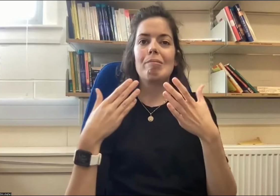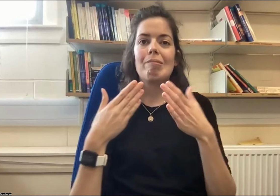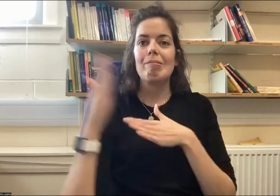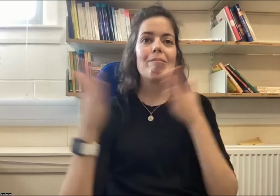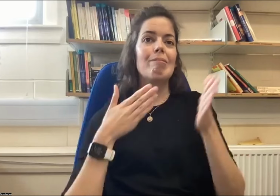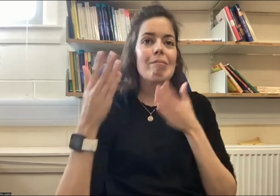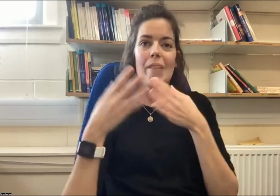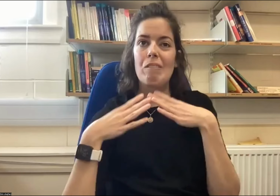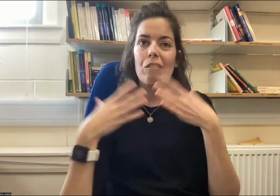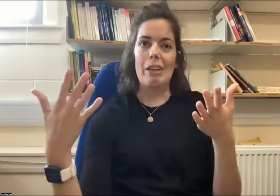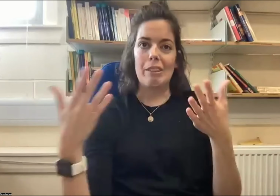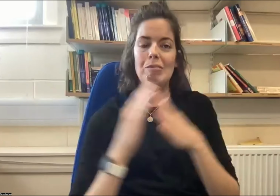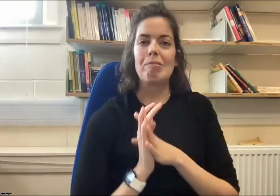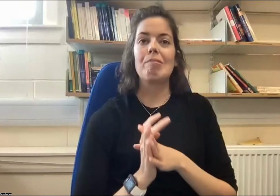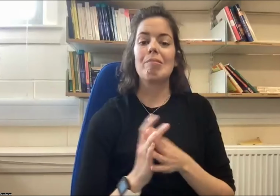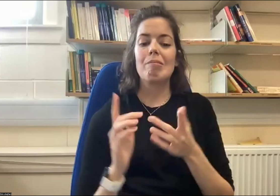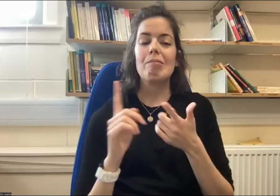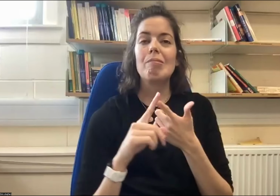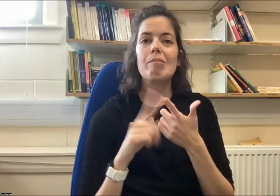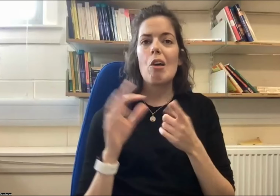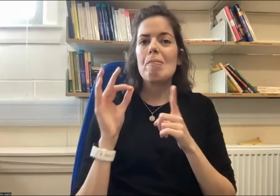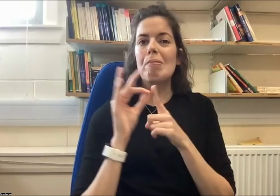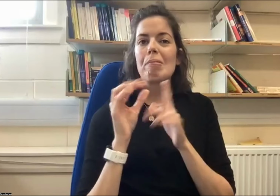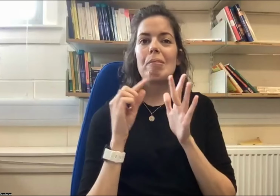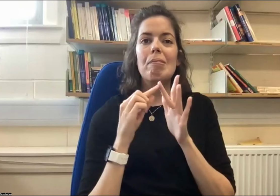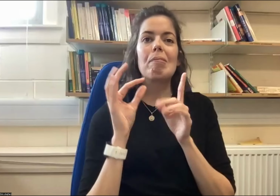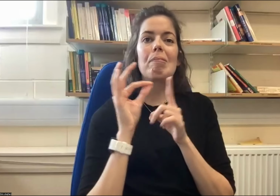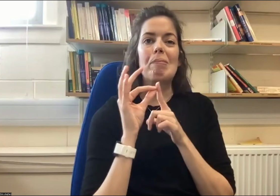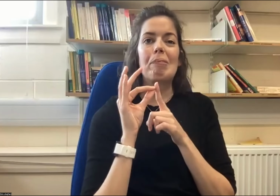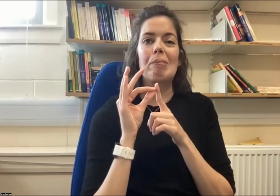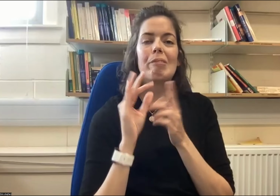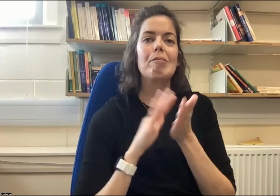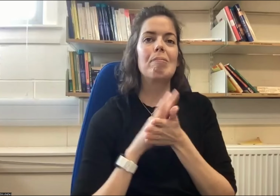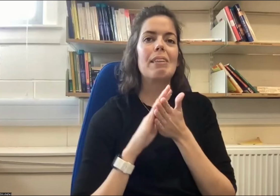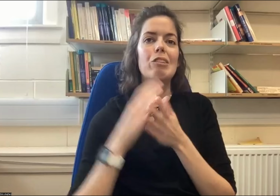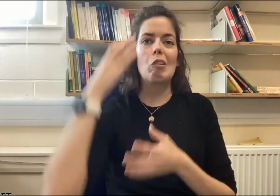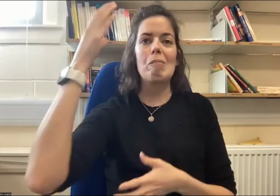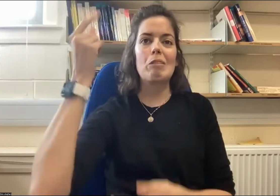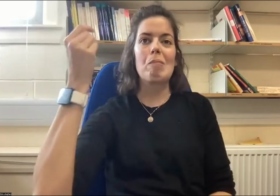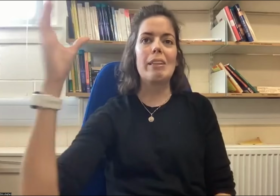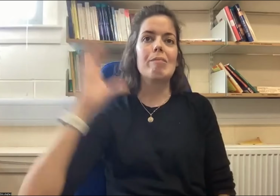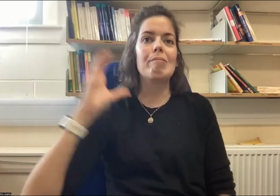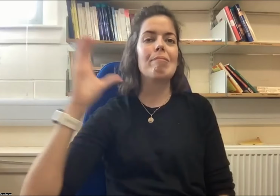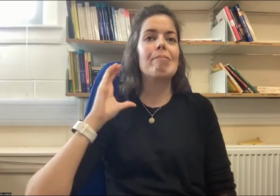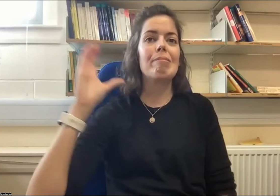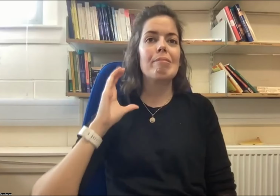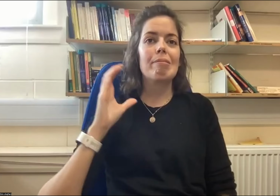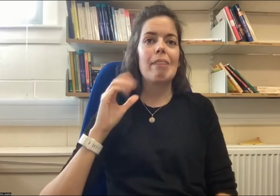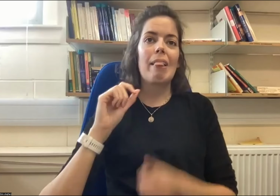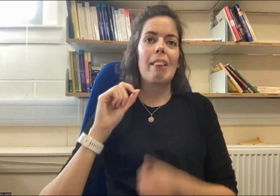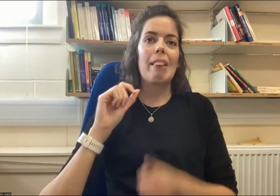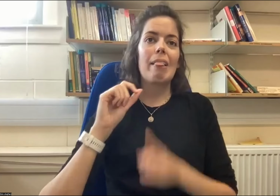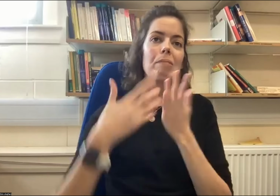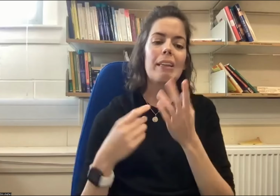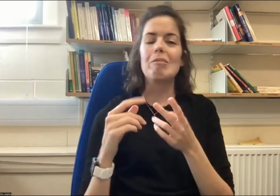to have a free bus travel pass. They don't have to pay. They also have the right to PIP, which means